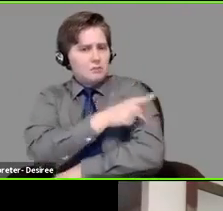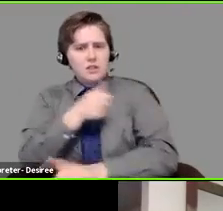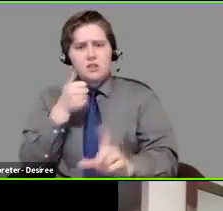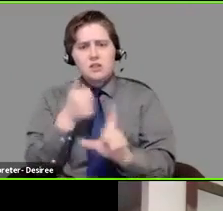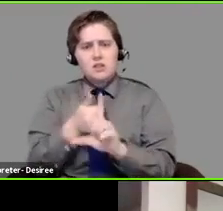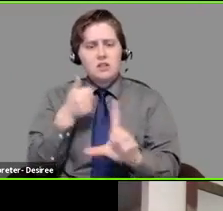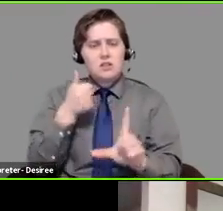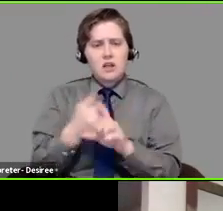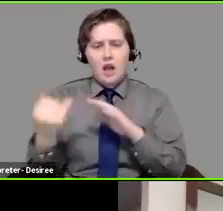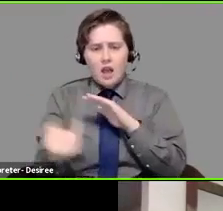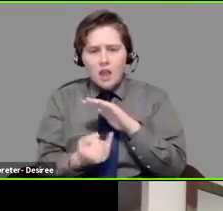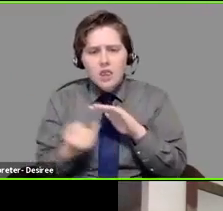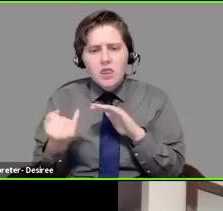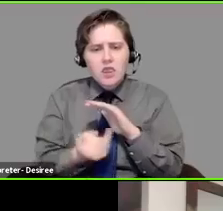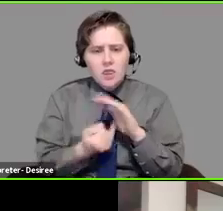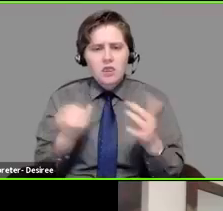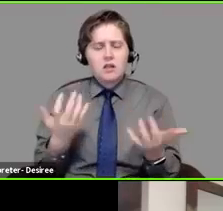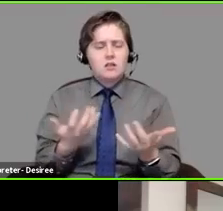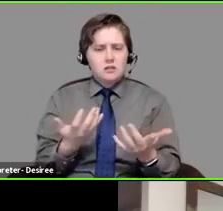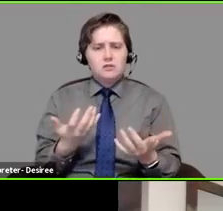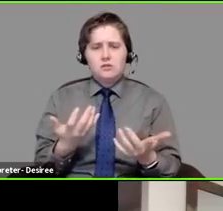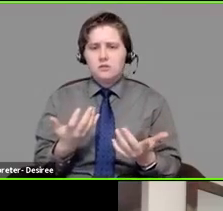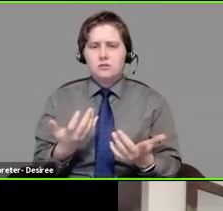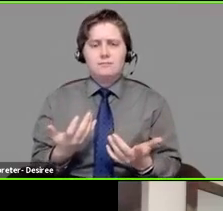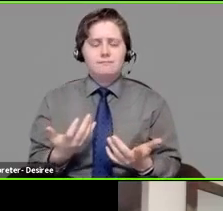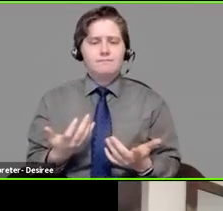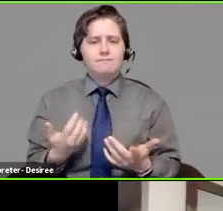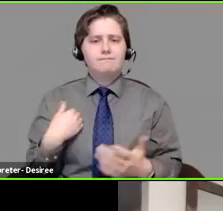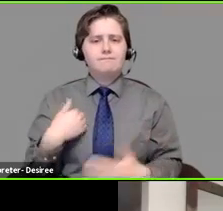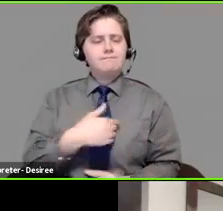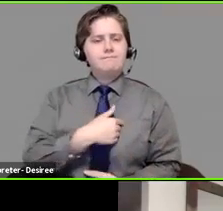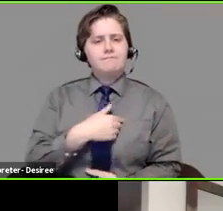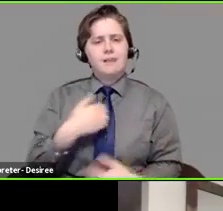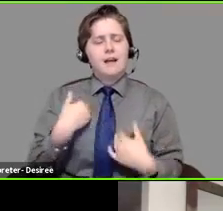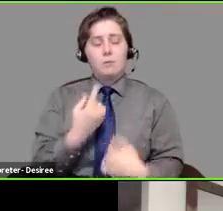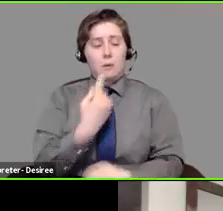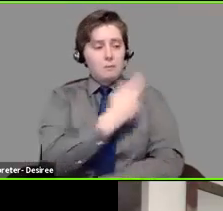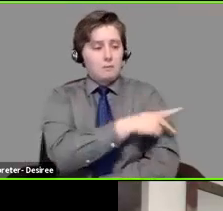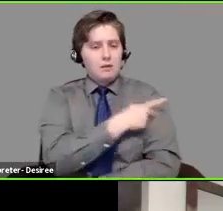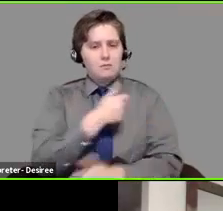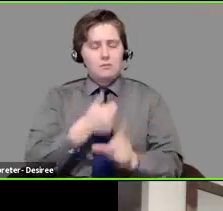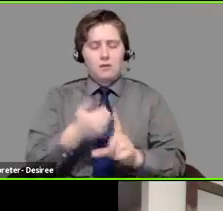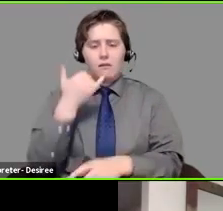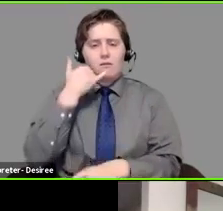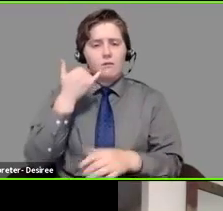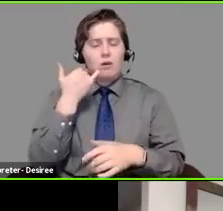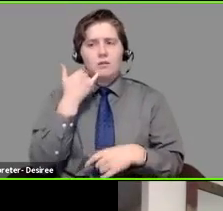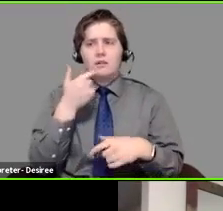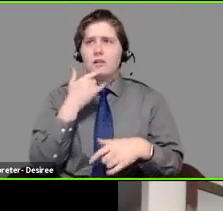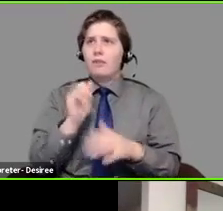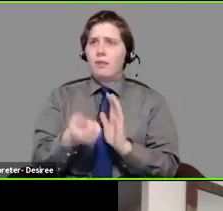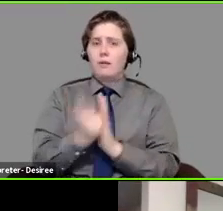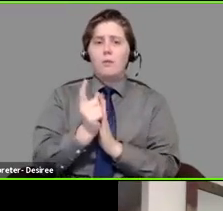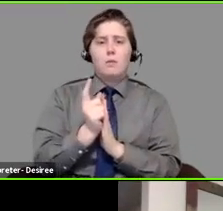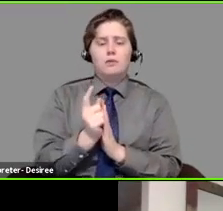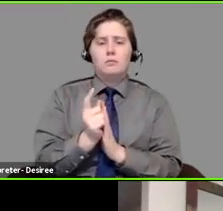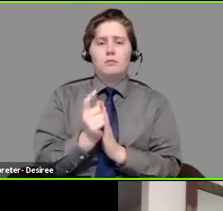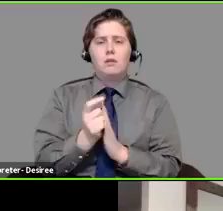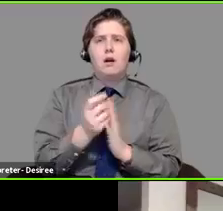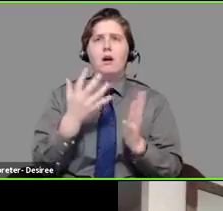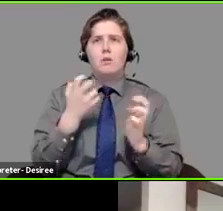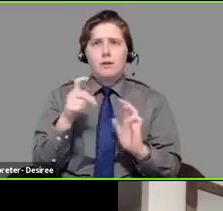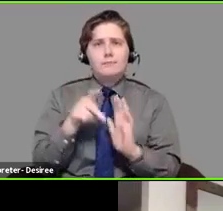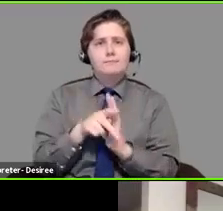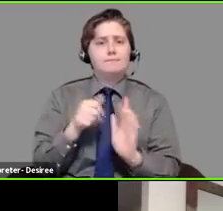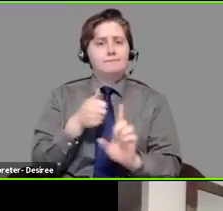are isolated. We had a patient who was on the phone who said at that moment they were